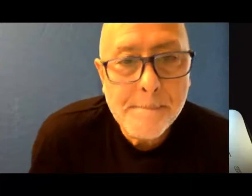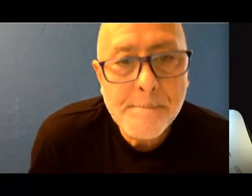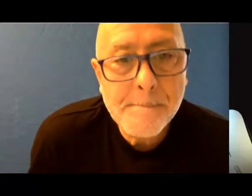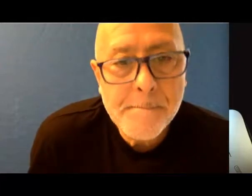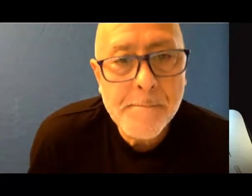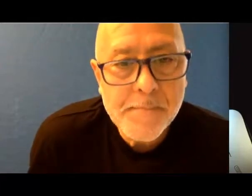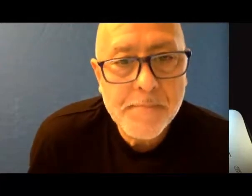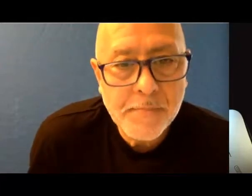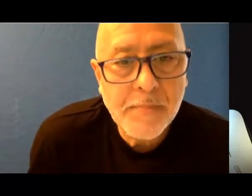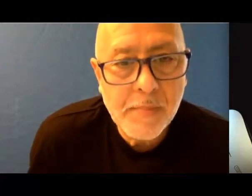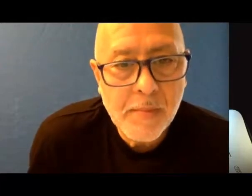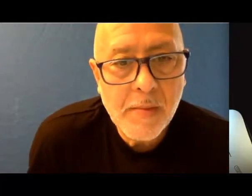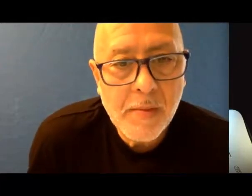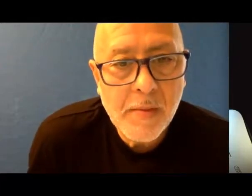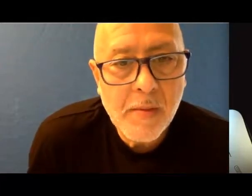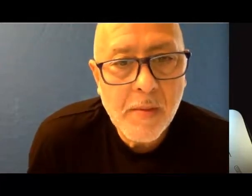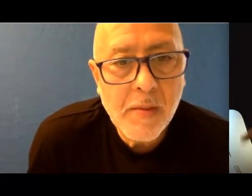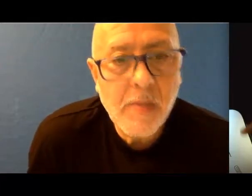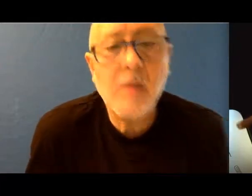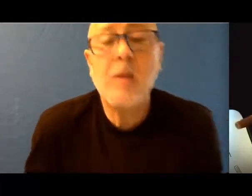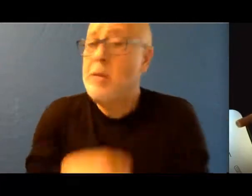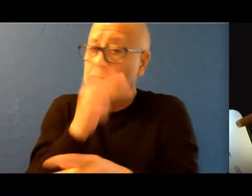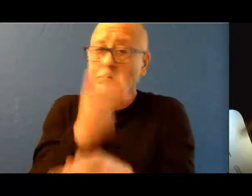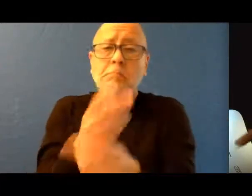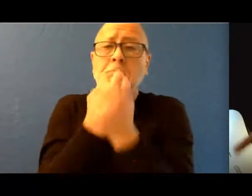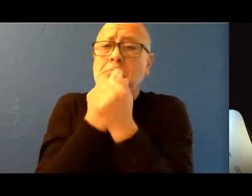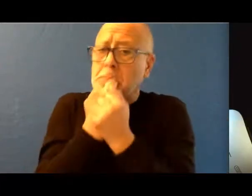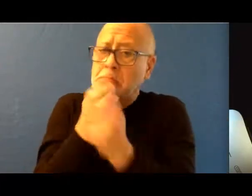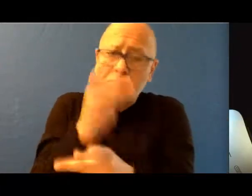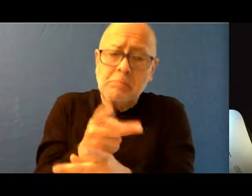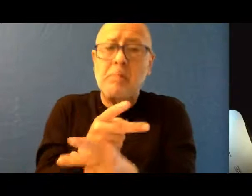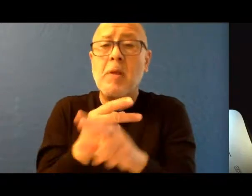Keep the variable and the exponent.